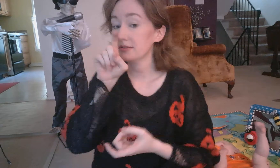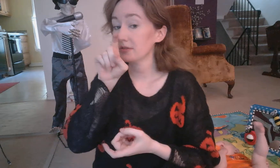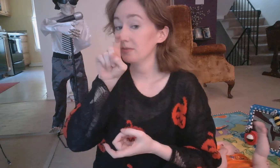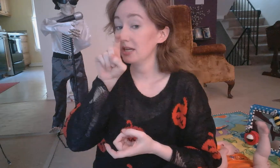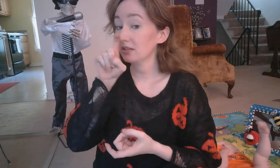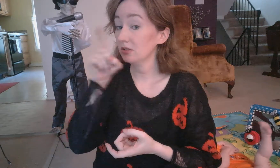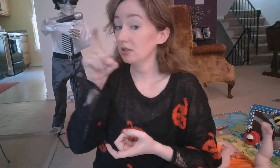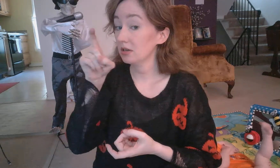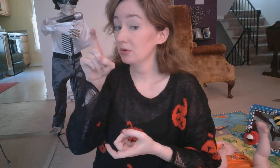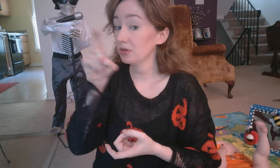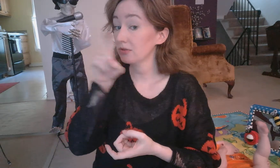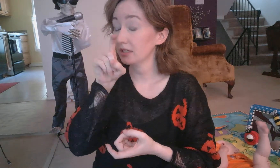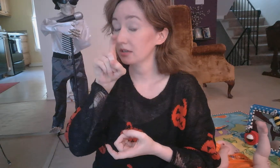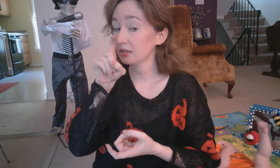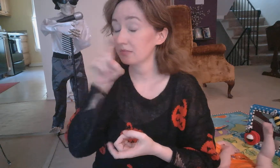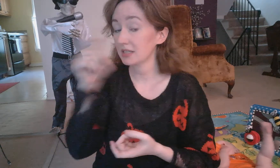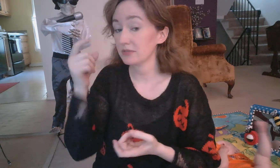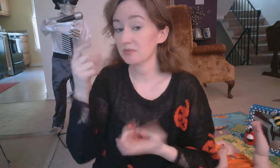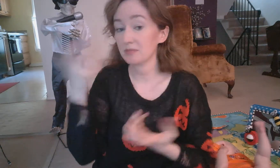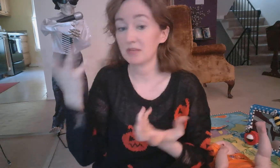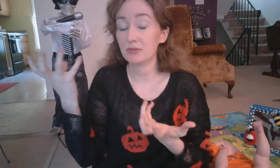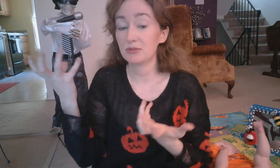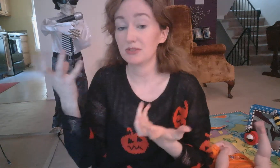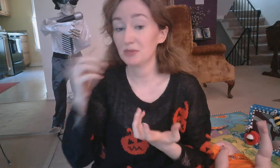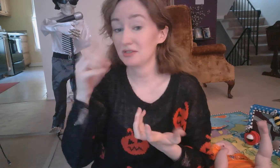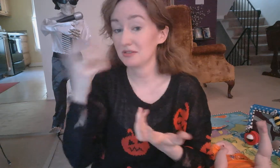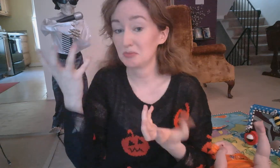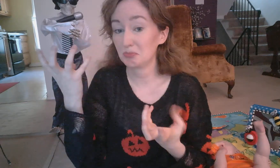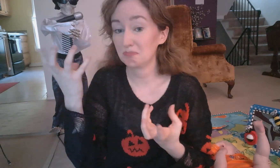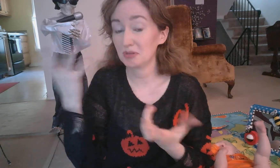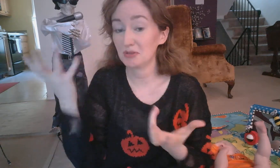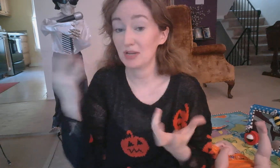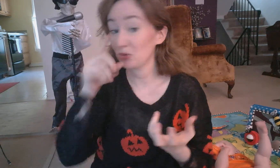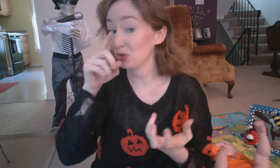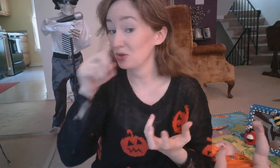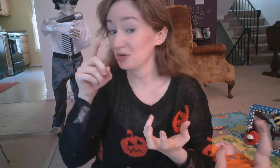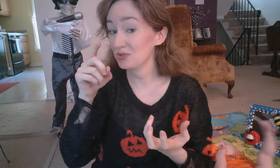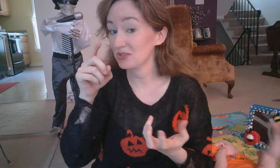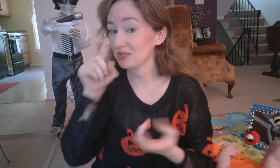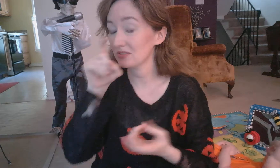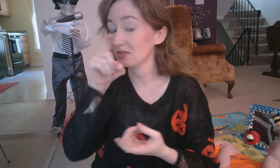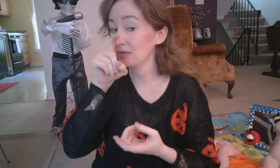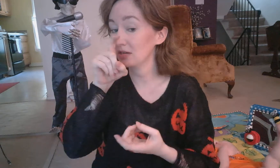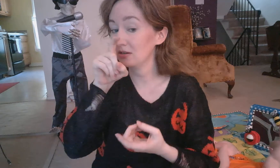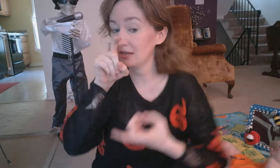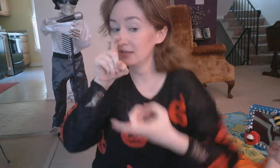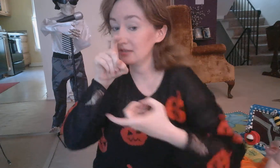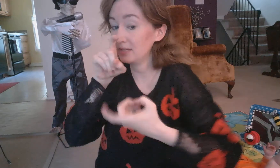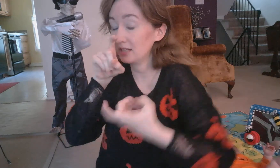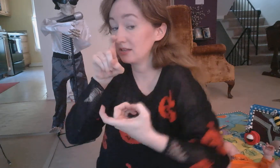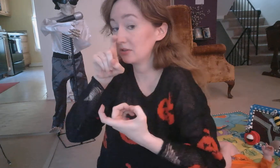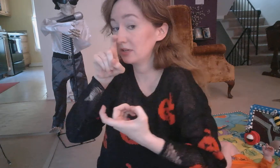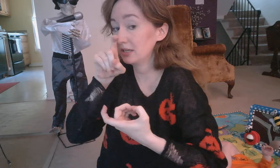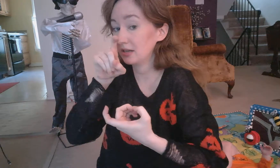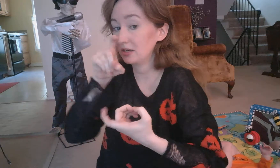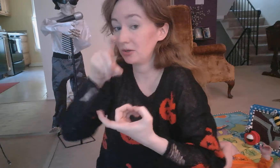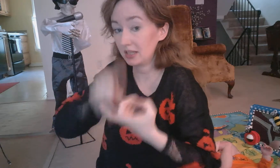So make a little hook with your finger, because sometimes you see witches portrayed with hook noses. So you make a hook and then you make another hook here and you go like